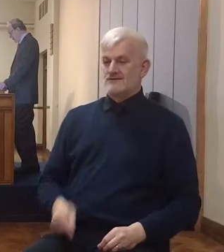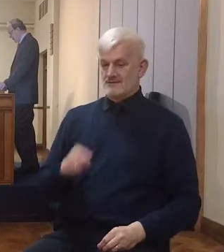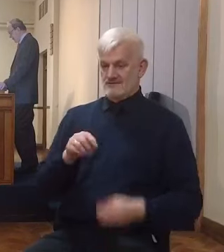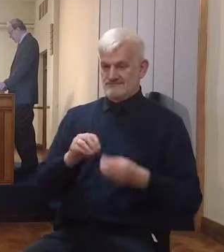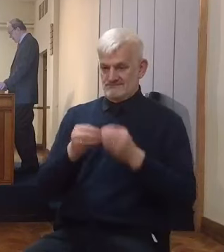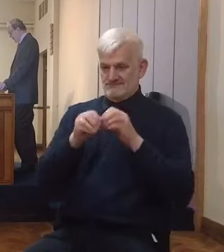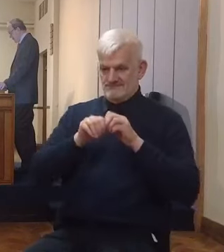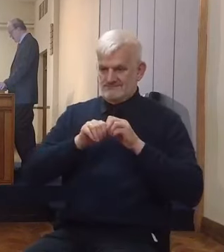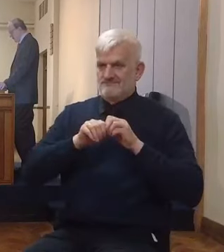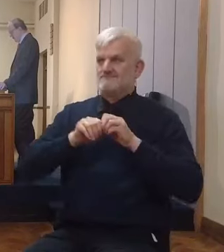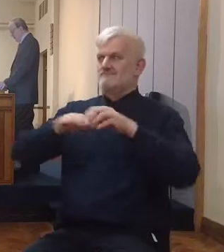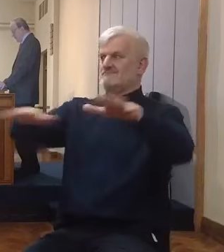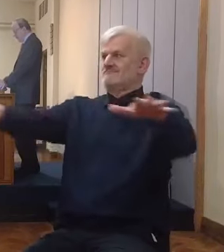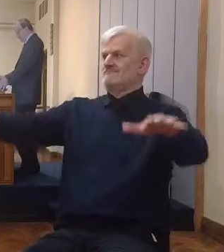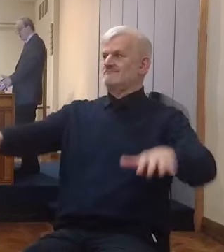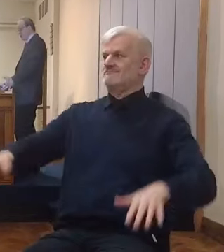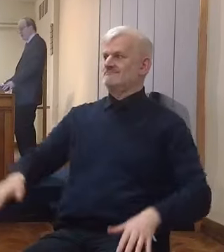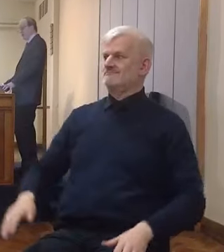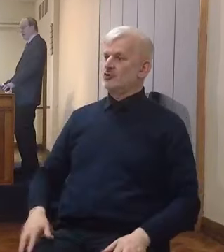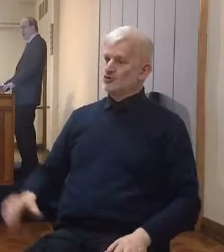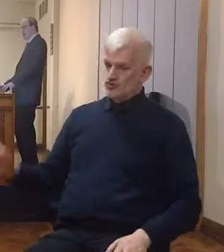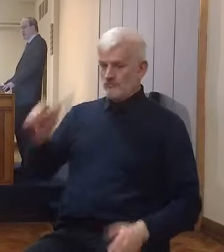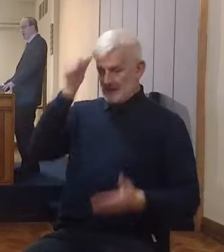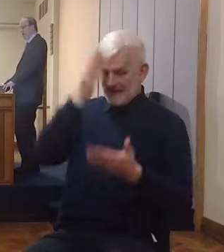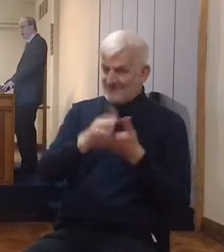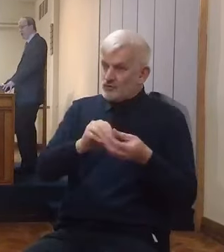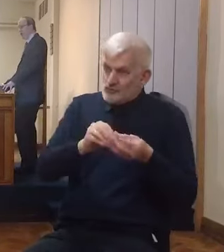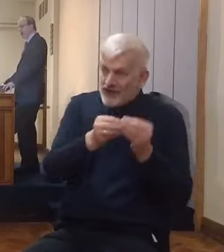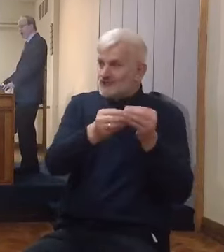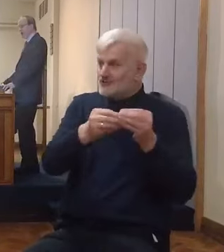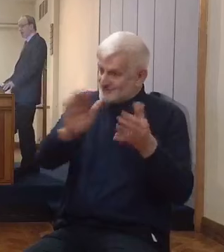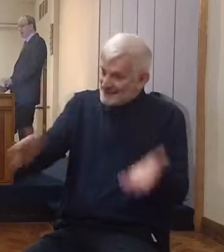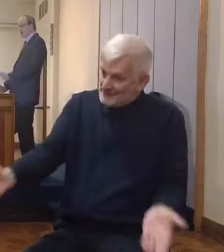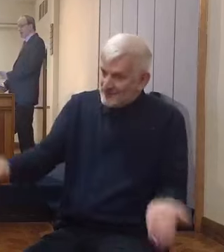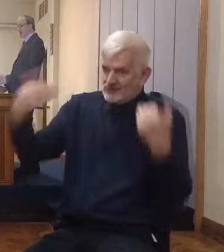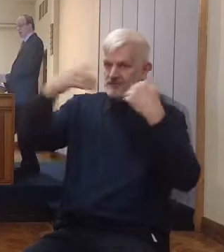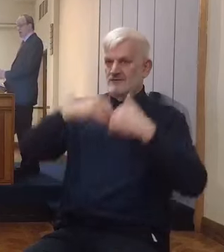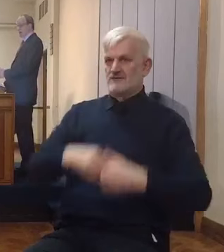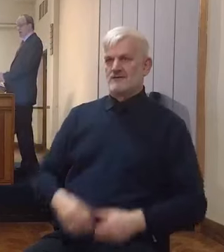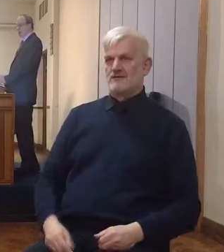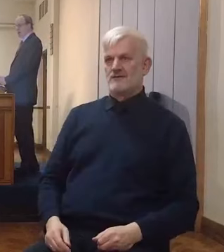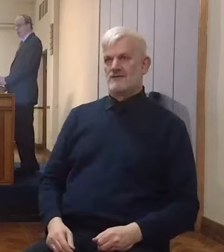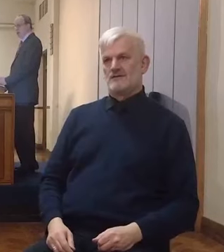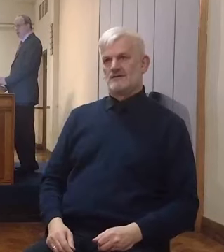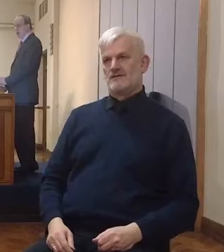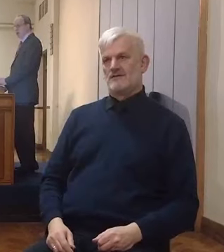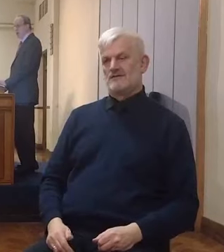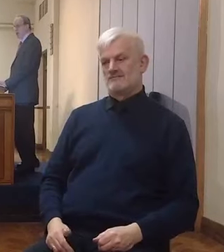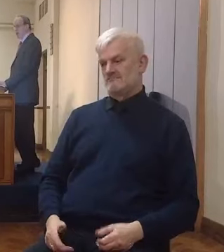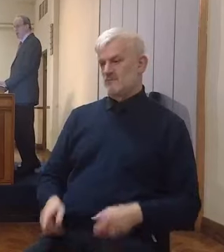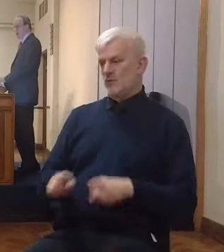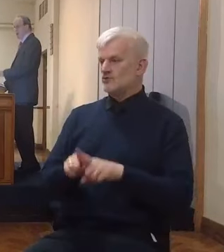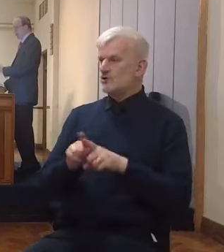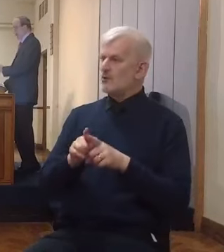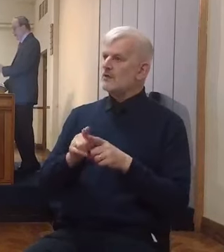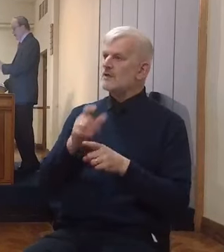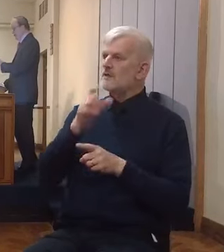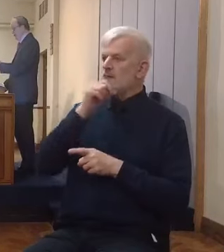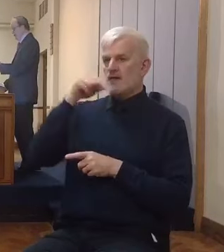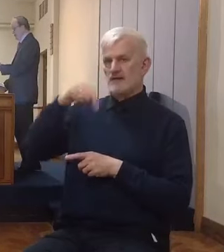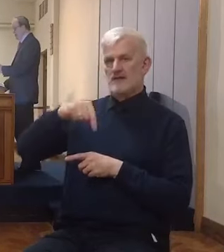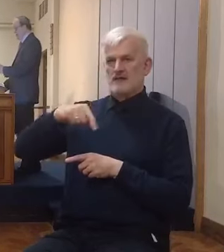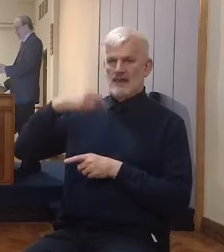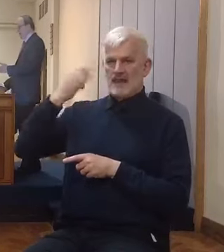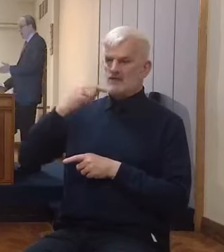thinkers to think of that. And, well, we could give many examples of people who hit. Martin Lloyd-Jones, he